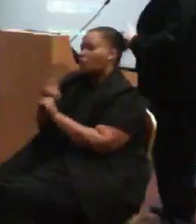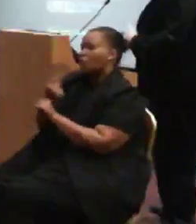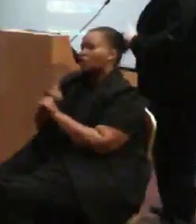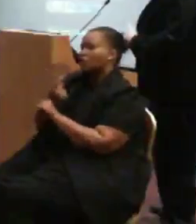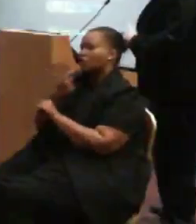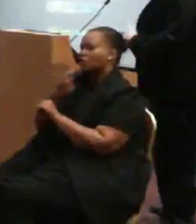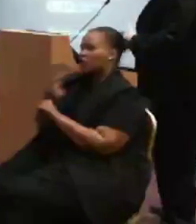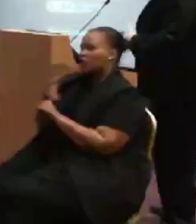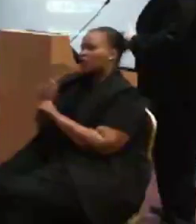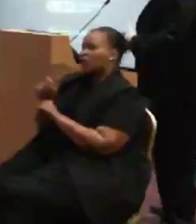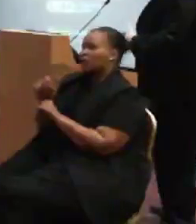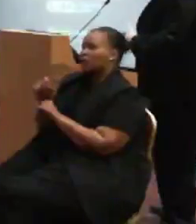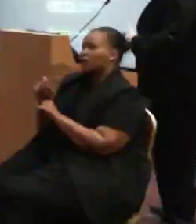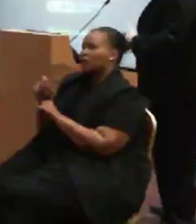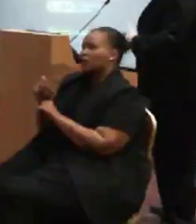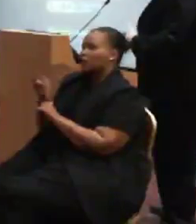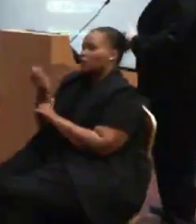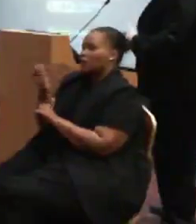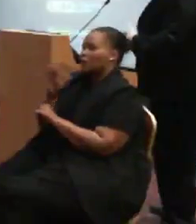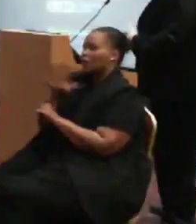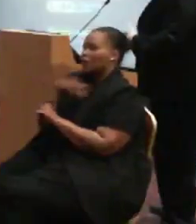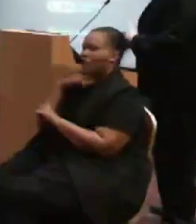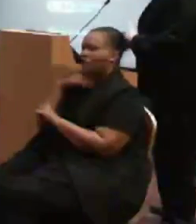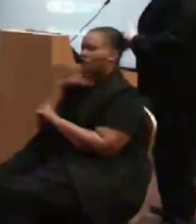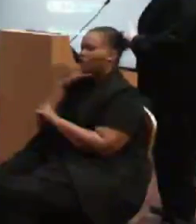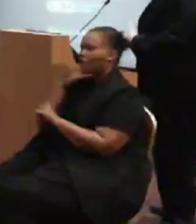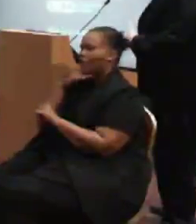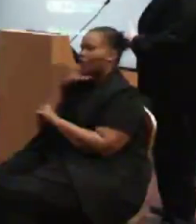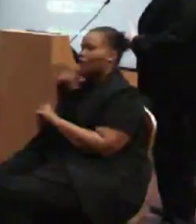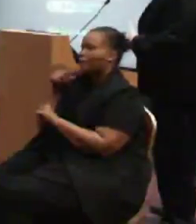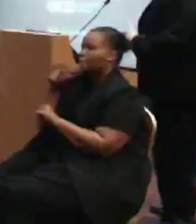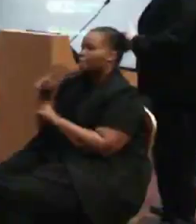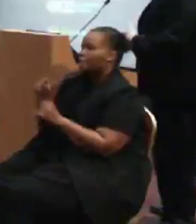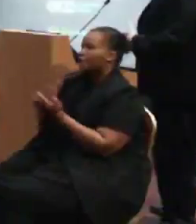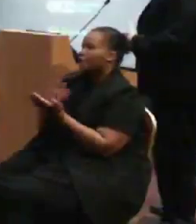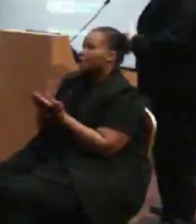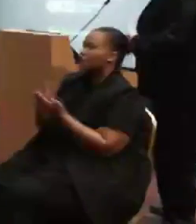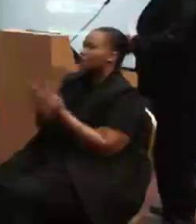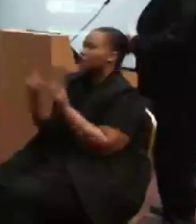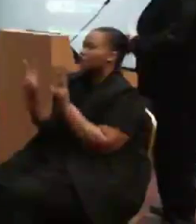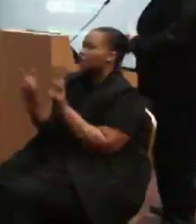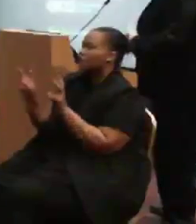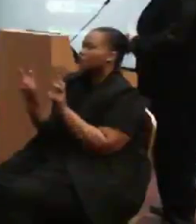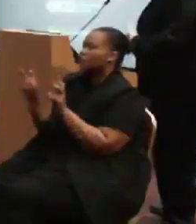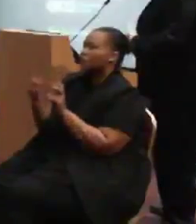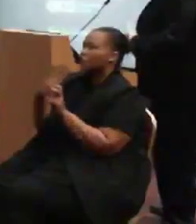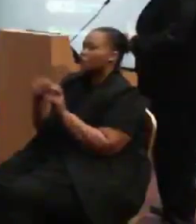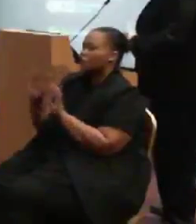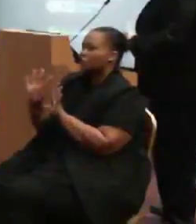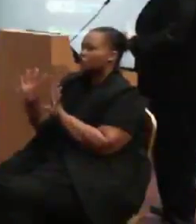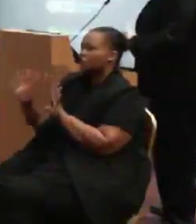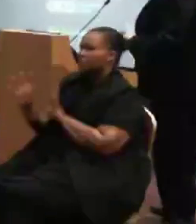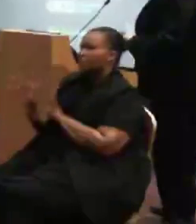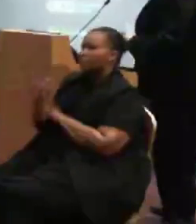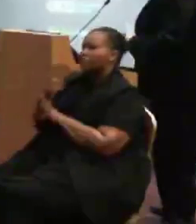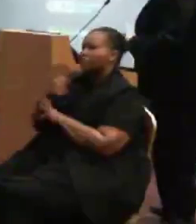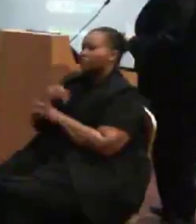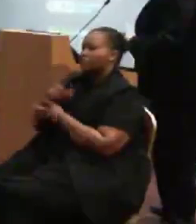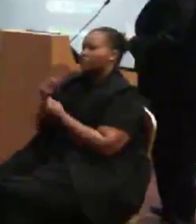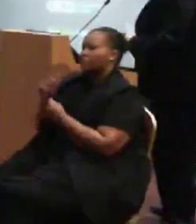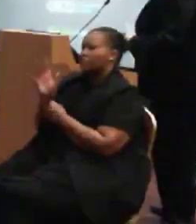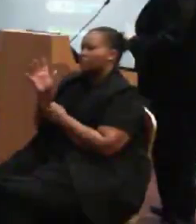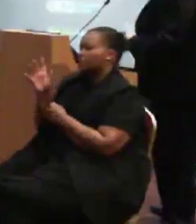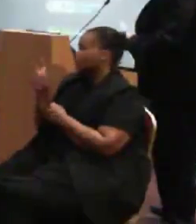tariff is inadequate. You see, so those are some of the things that the regulator is sitting here, it has to do. And it